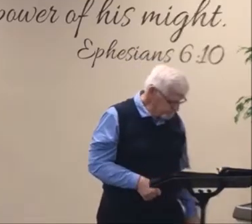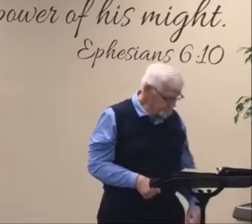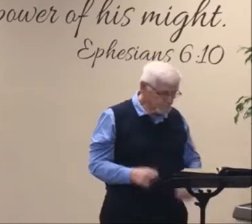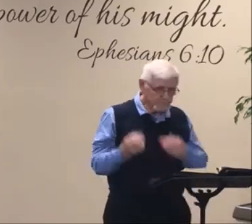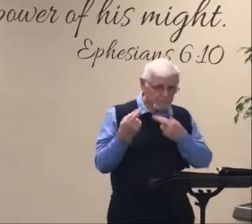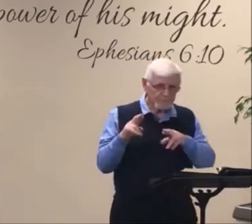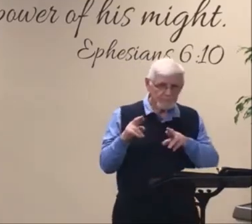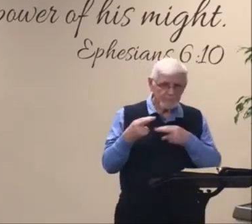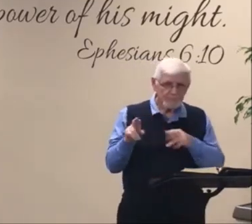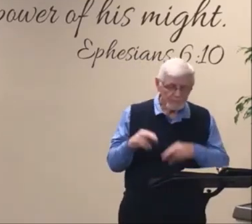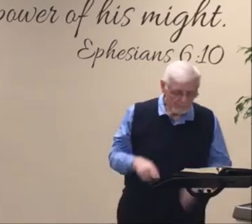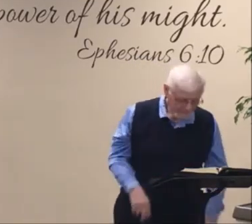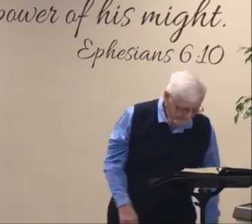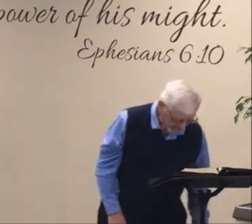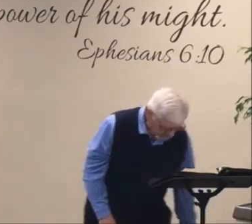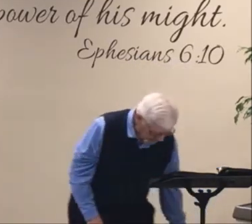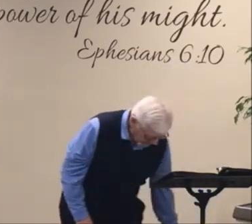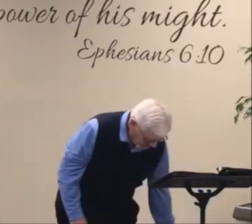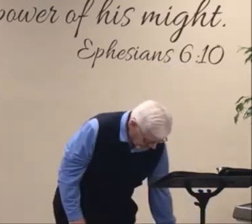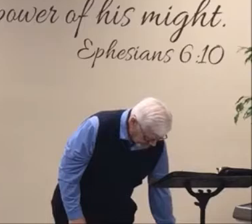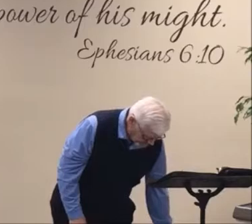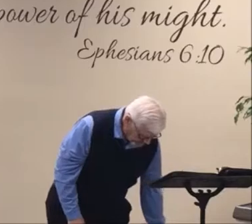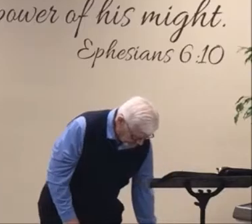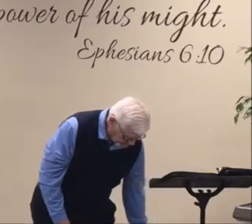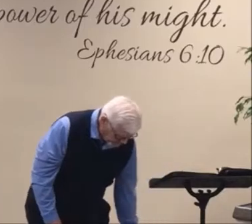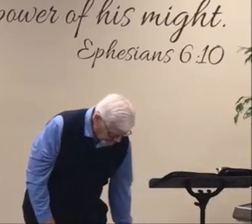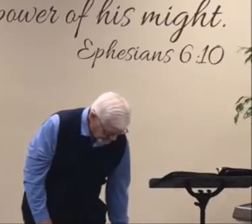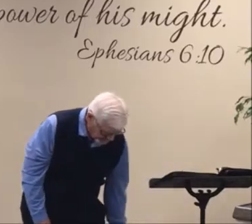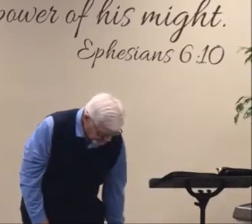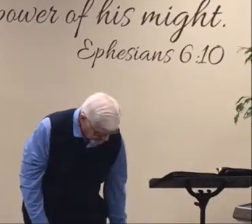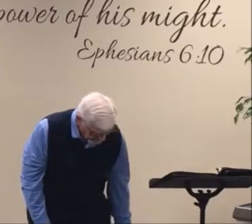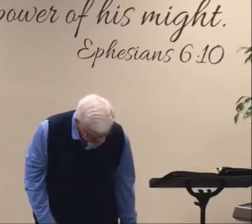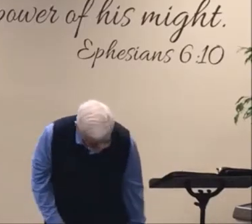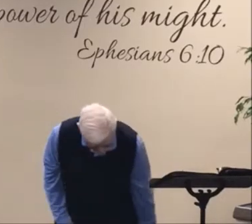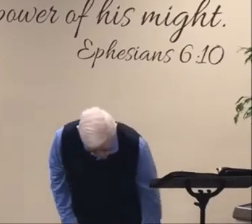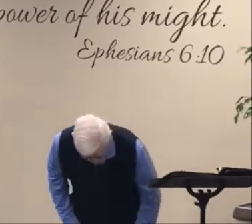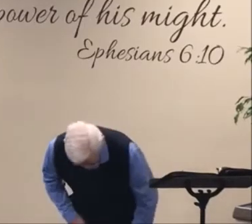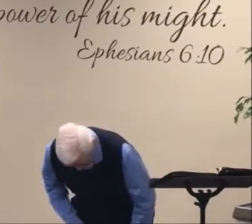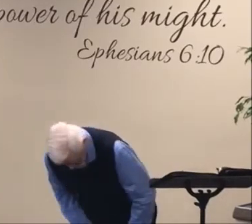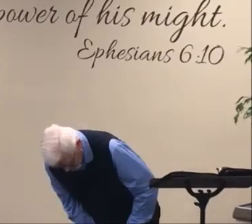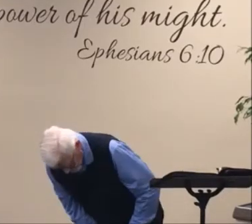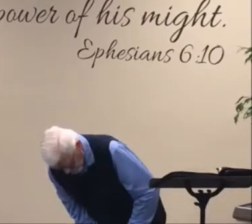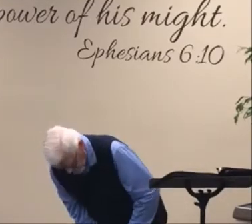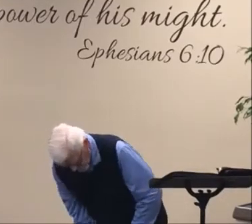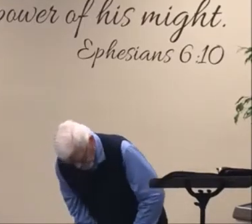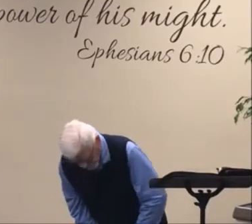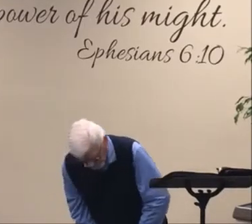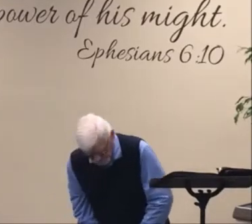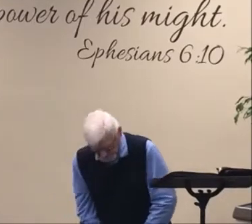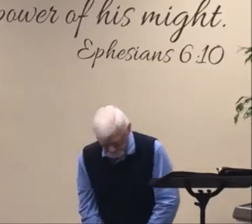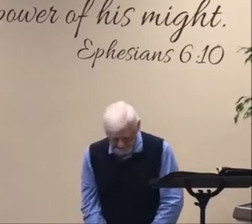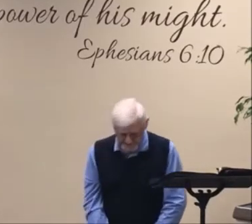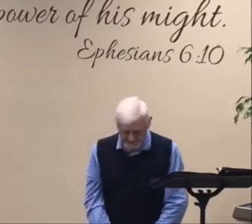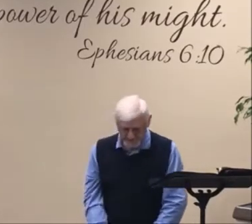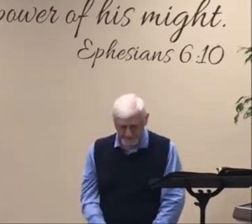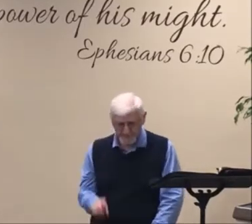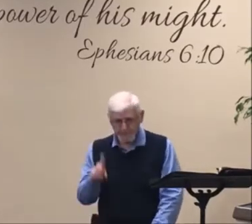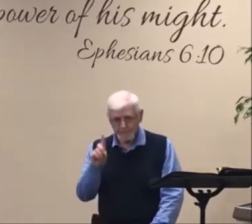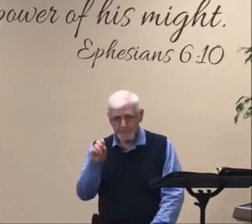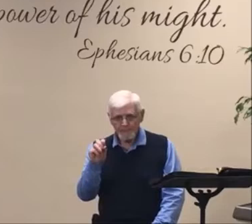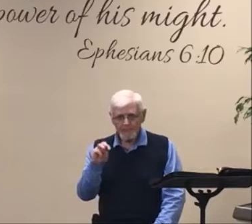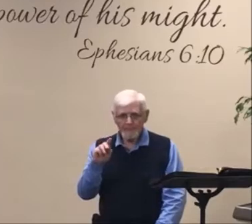Reiterating, we have Mr. Dominguez coming 2 weeks on the 29th through the